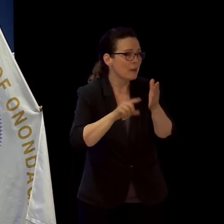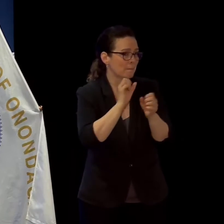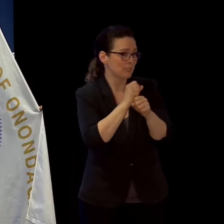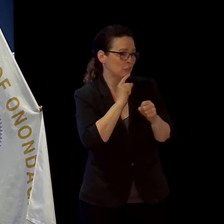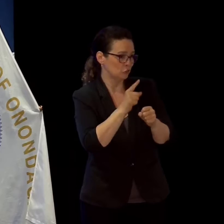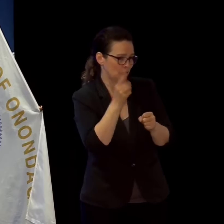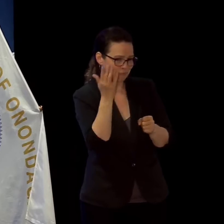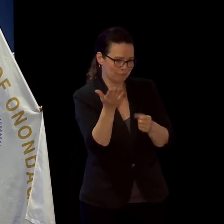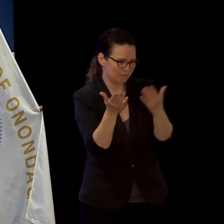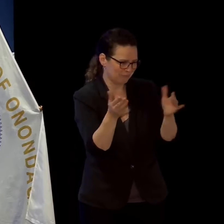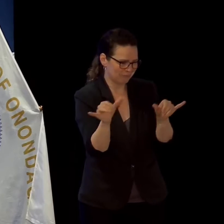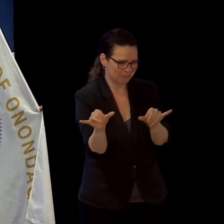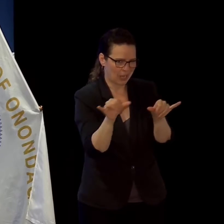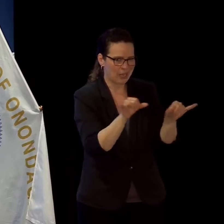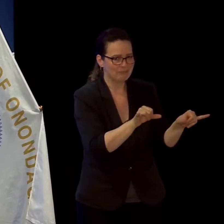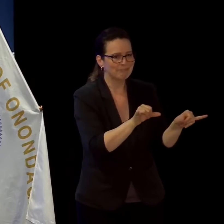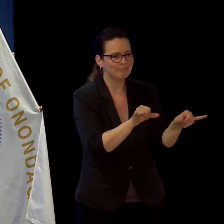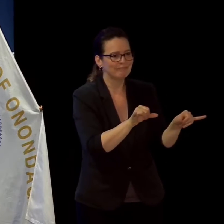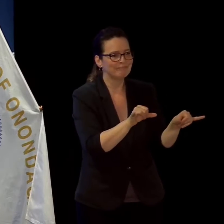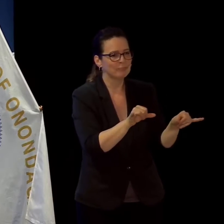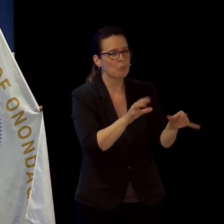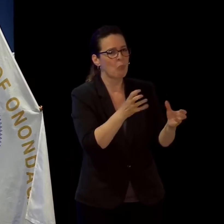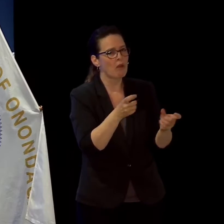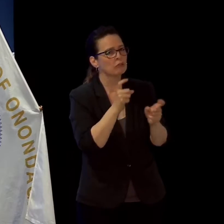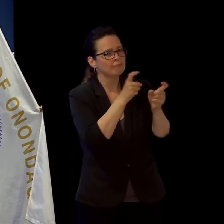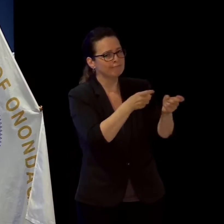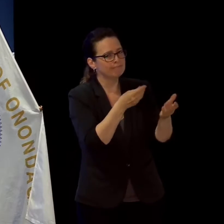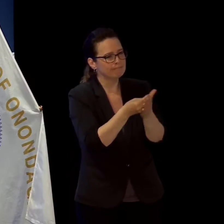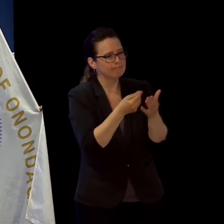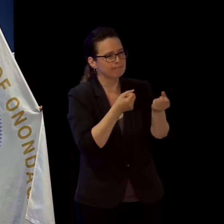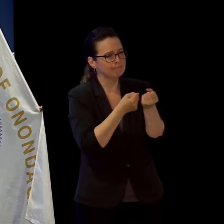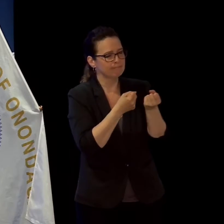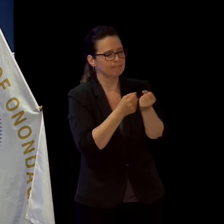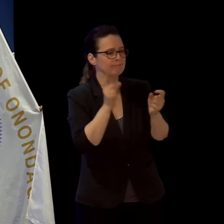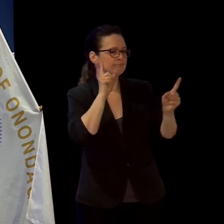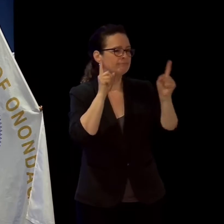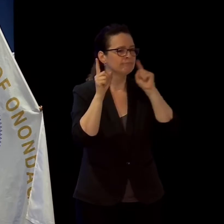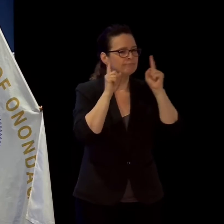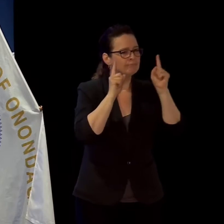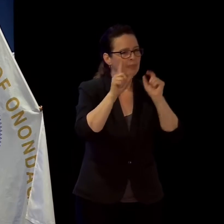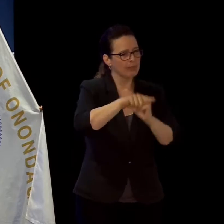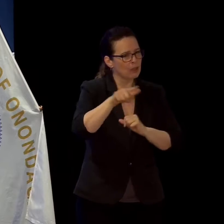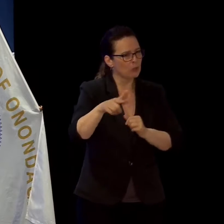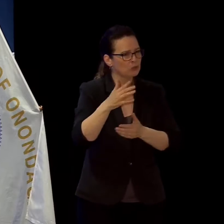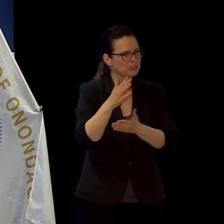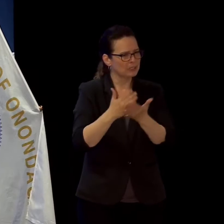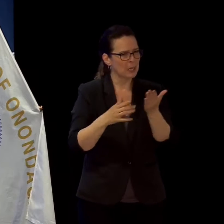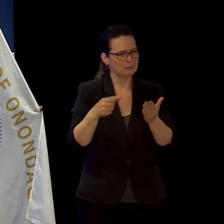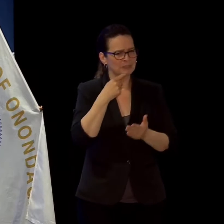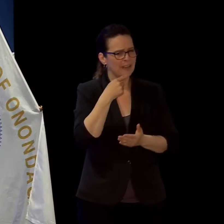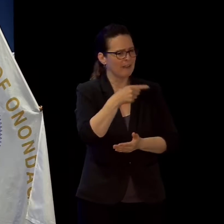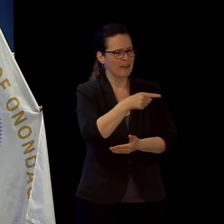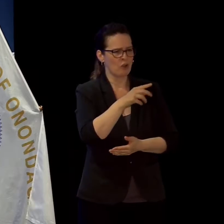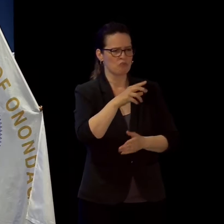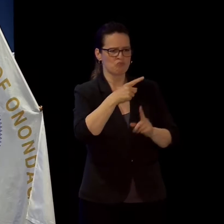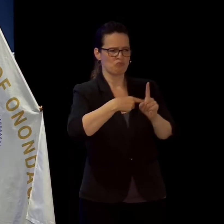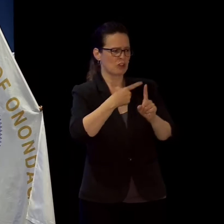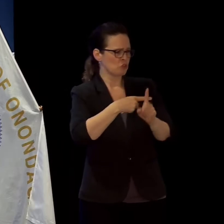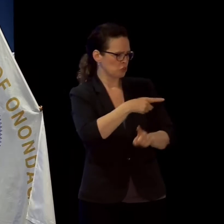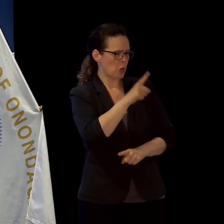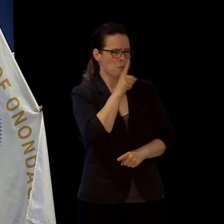to help these landlords get resources. So I've heard from a lot of landlords that have tenants that just haven't paid. They haven't